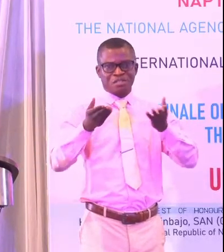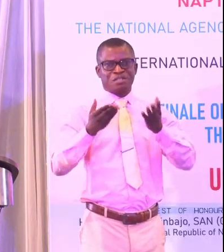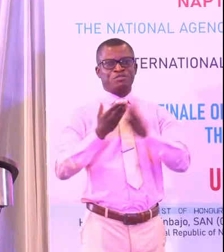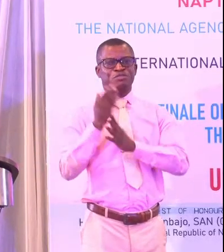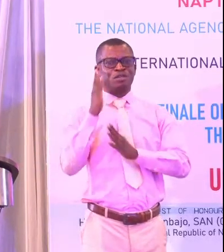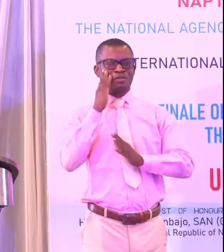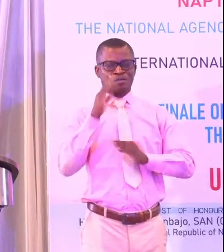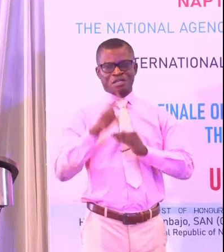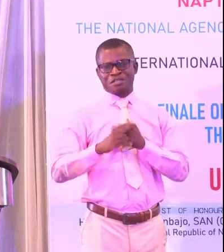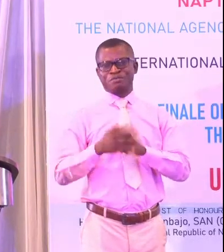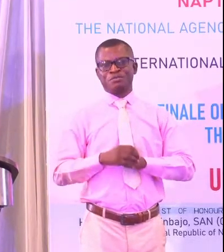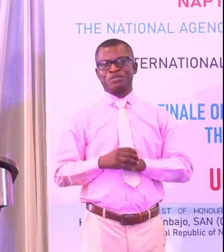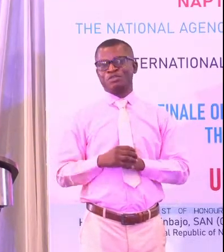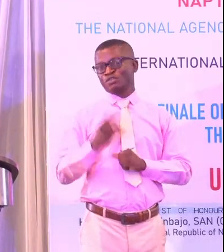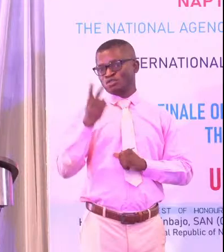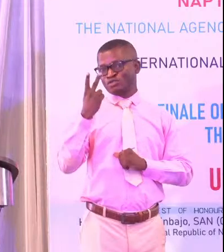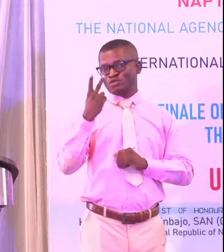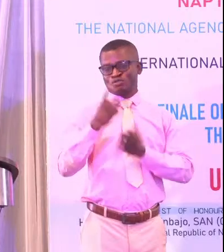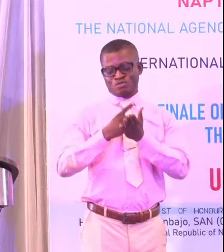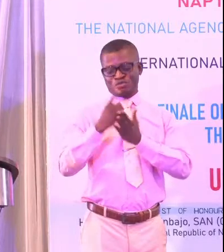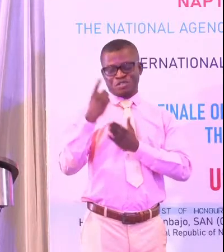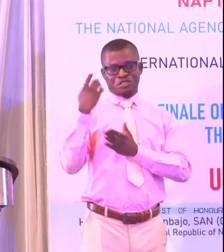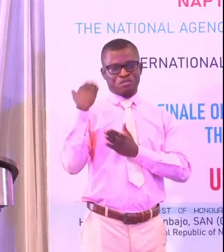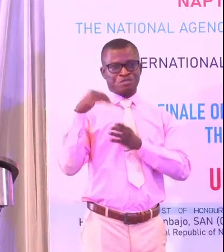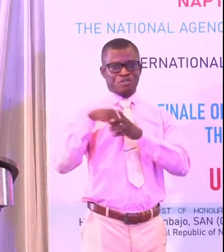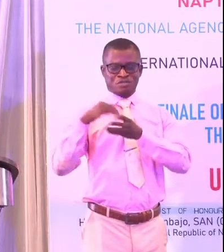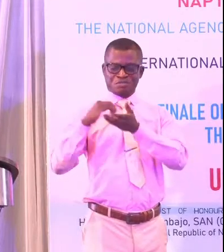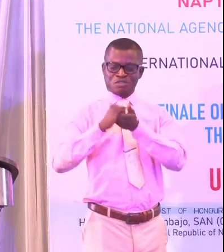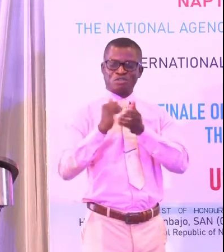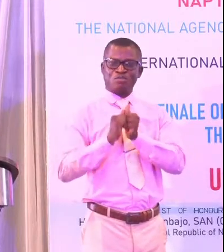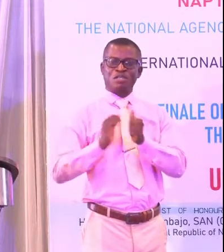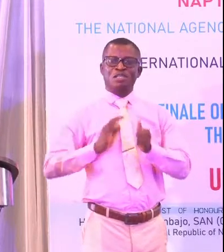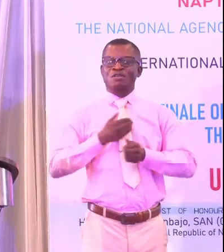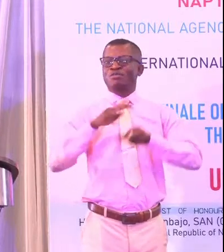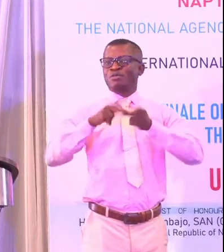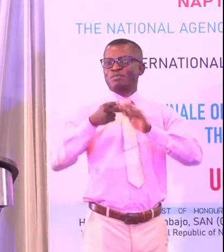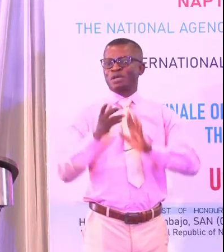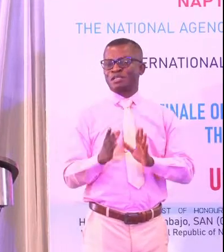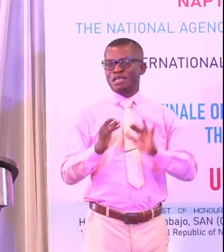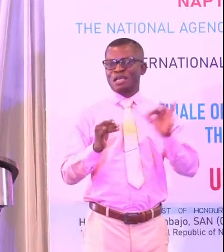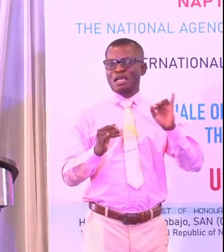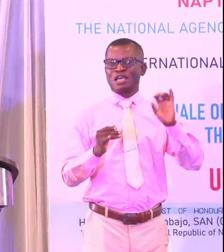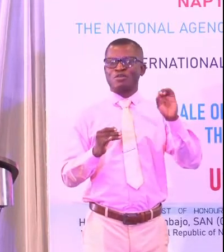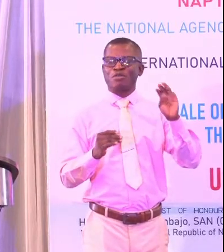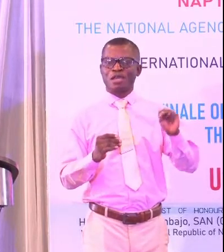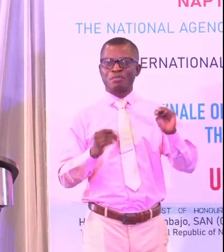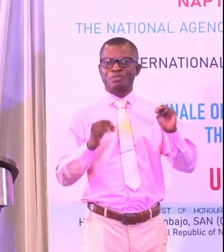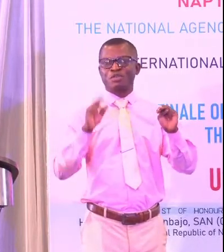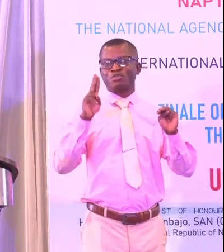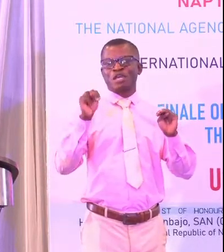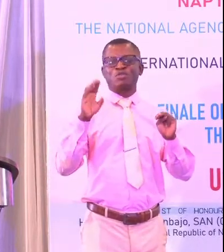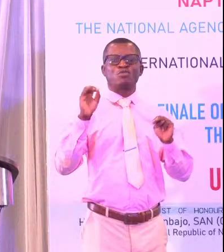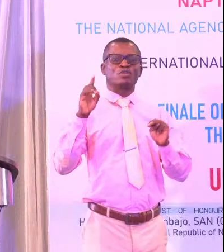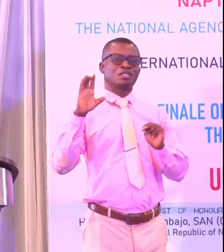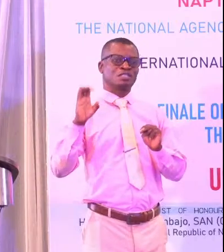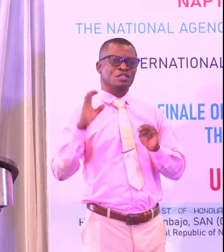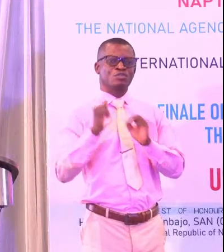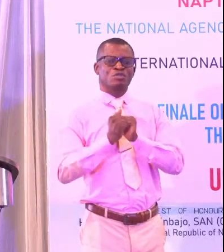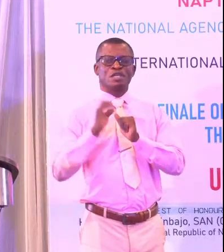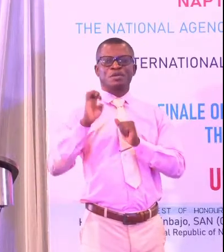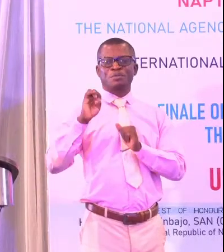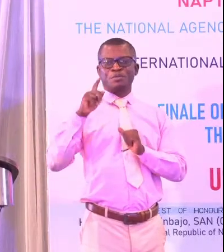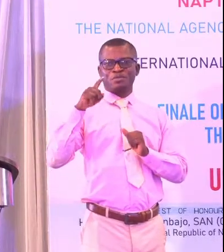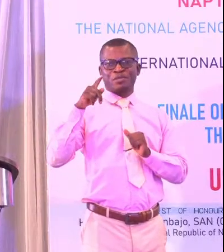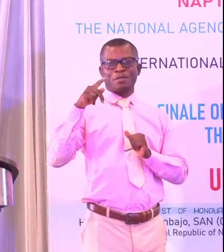weeks ago, in collaboration with our partners, IOM, UNODC, FIAB, and Expertise France,